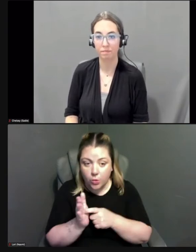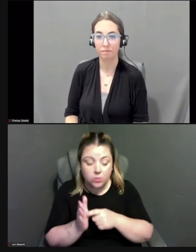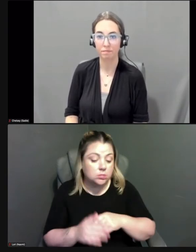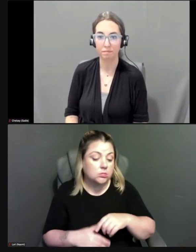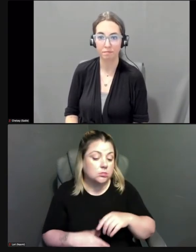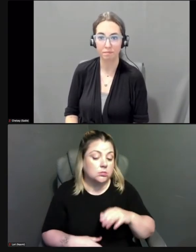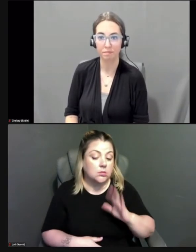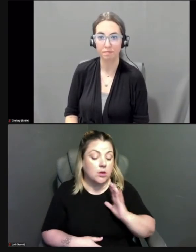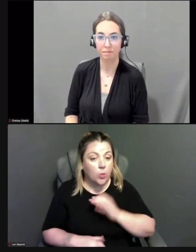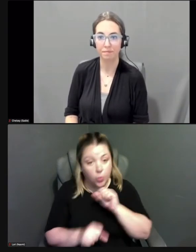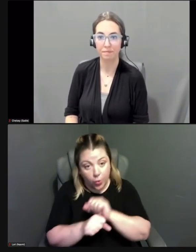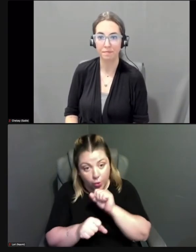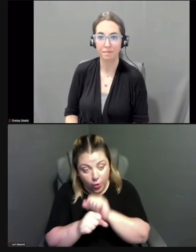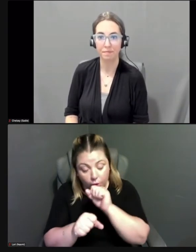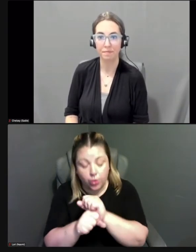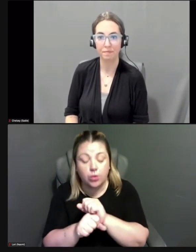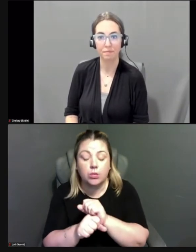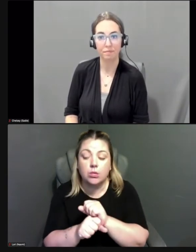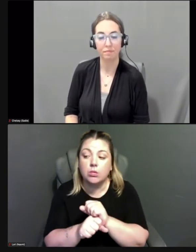matter how,